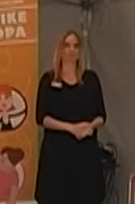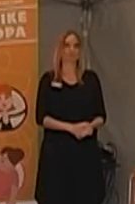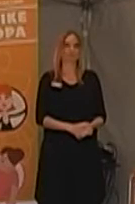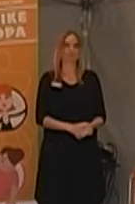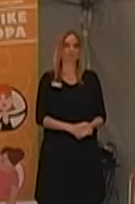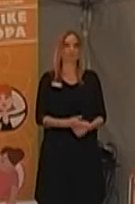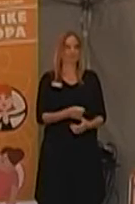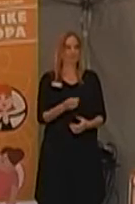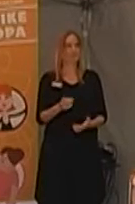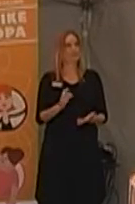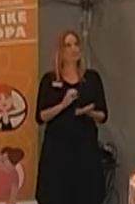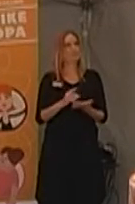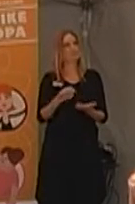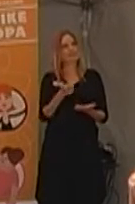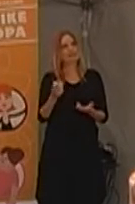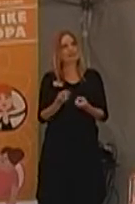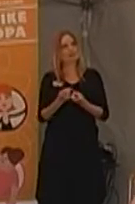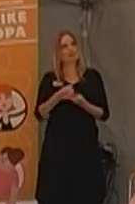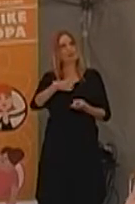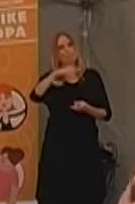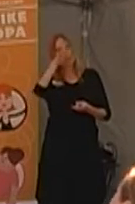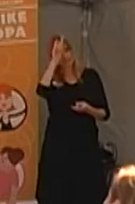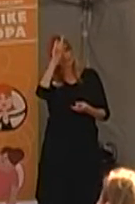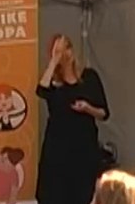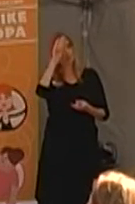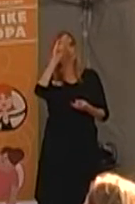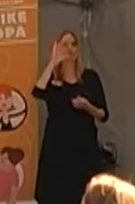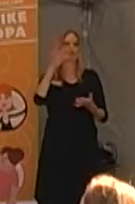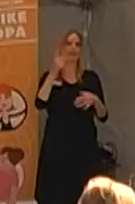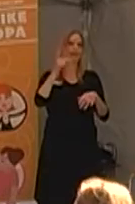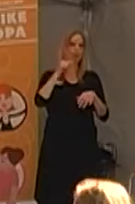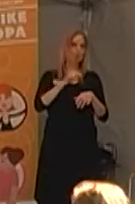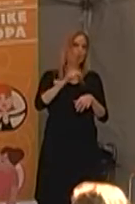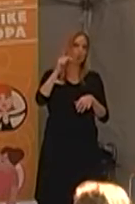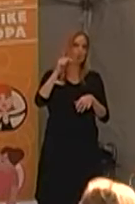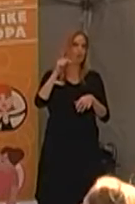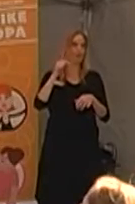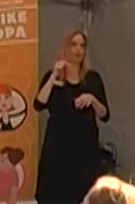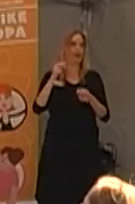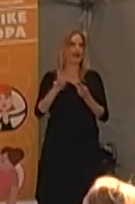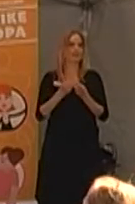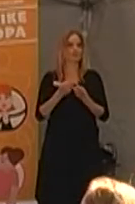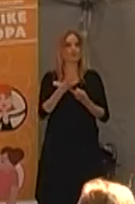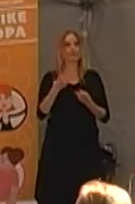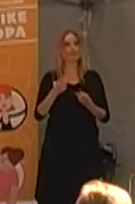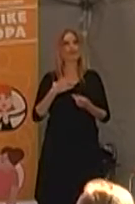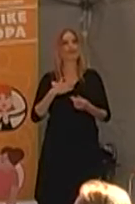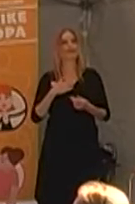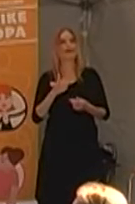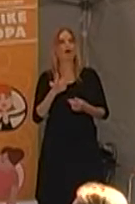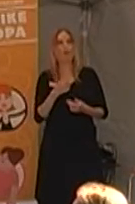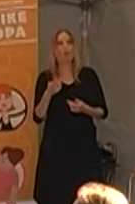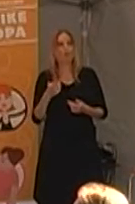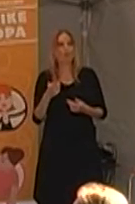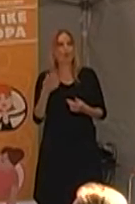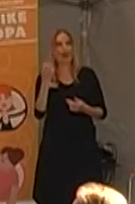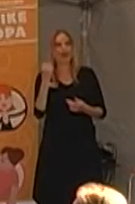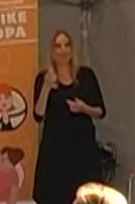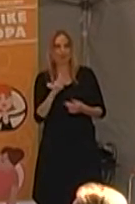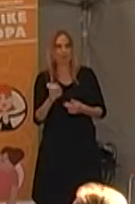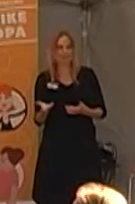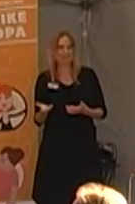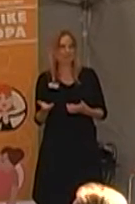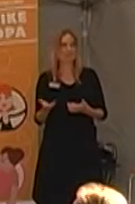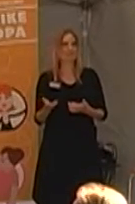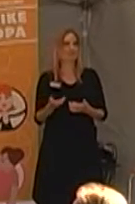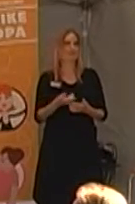so this disappointment and these feelings of the welfare society, or the threats, the fears that